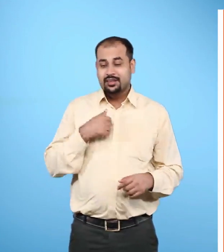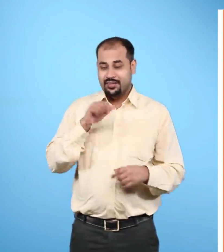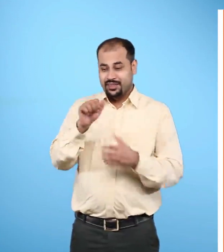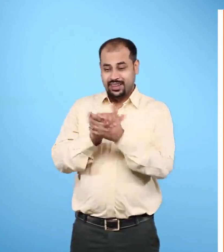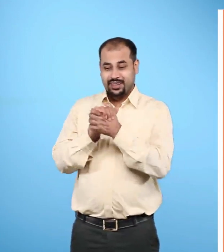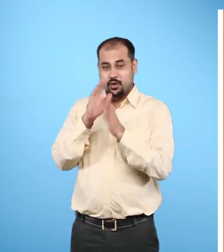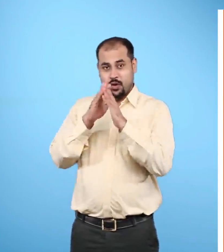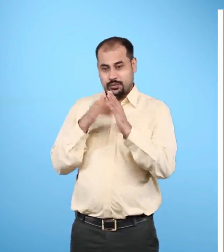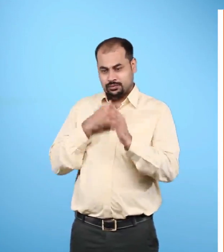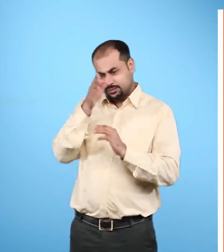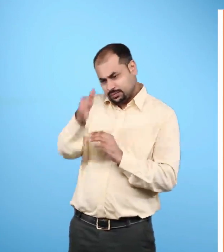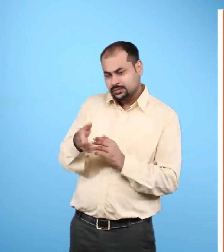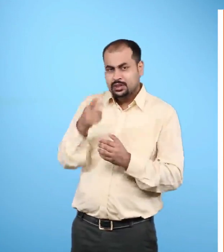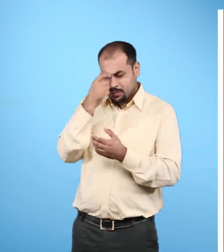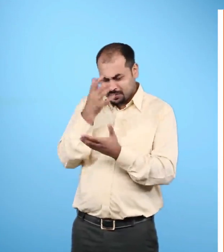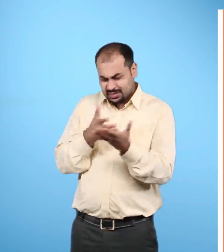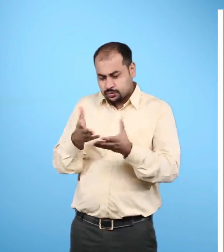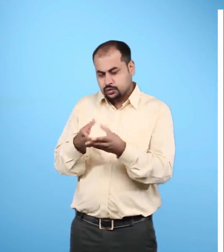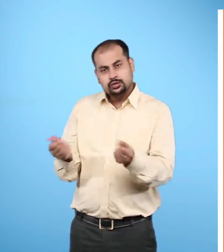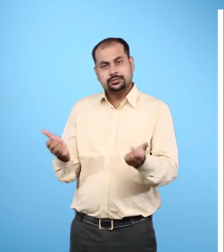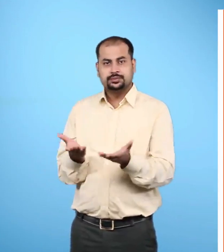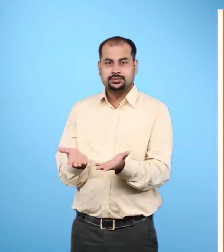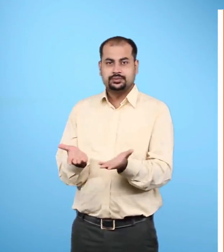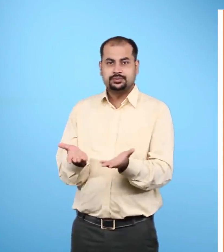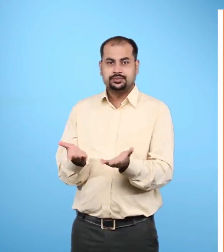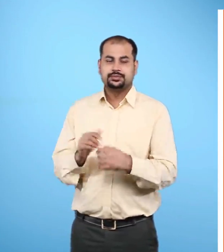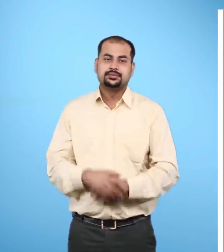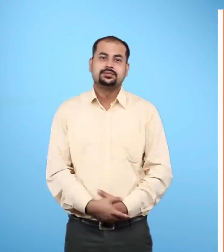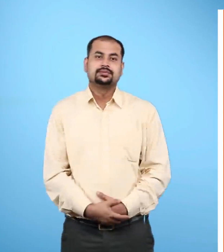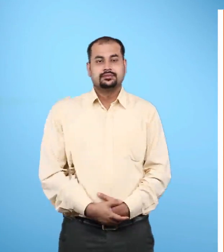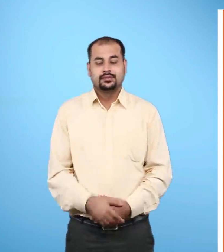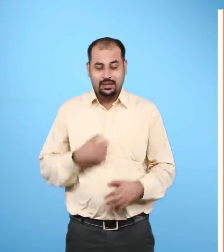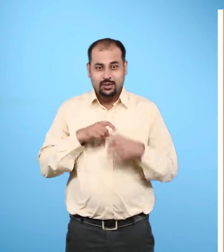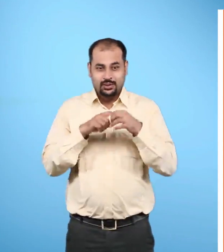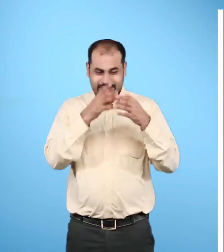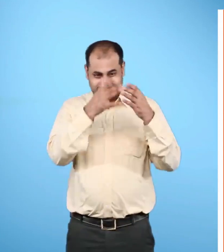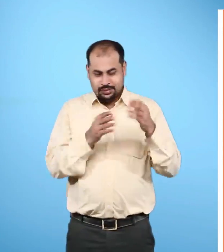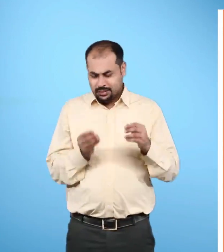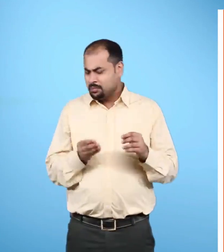Now ask your friends at home to solve these. We see the picture